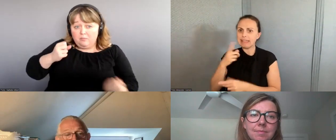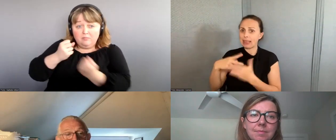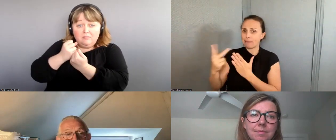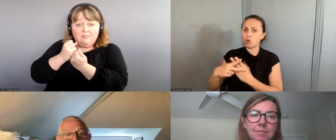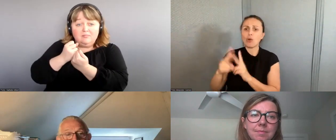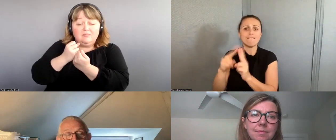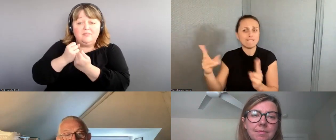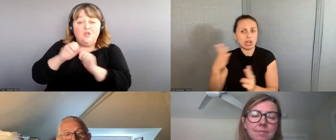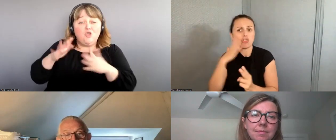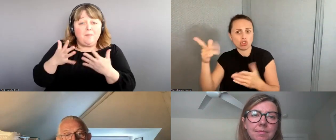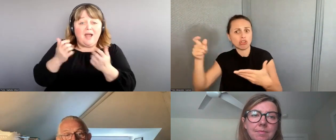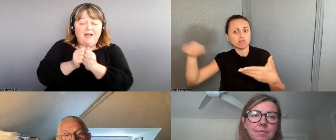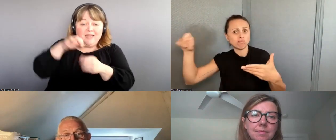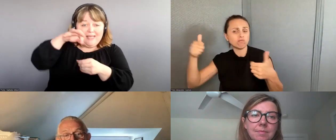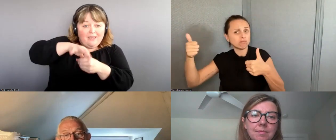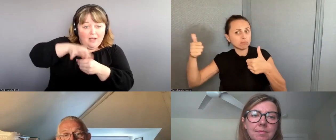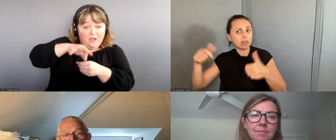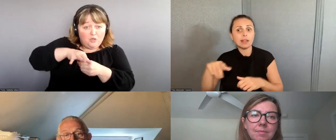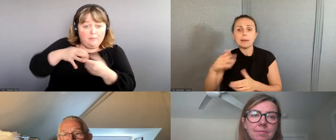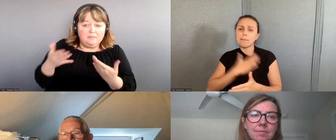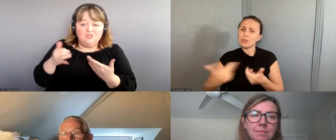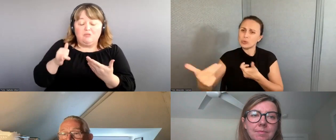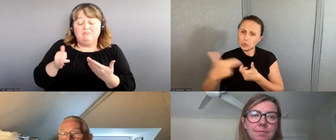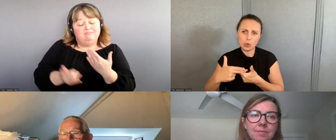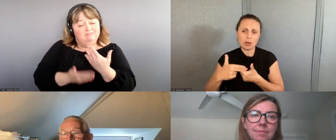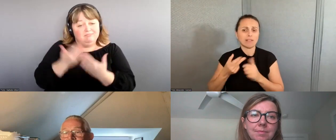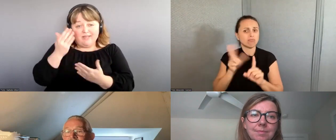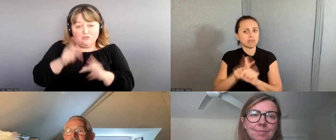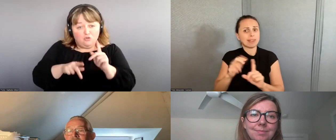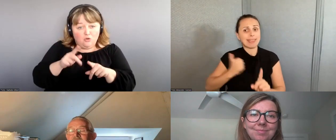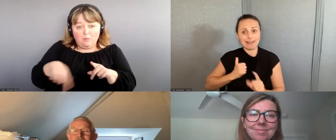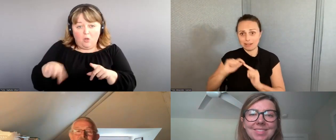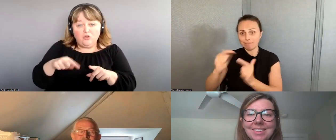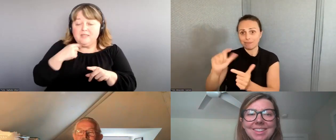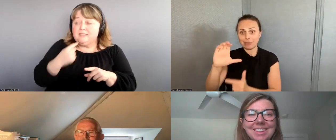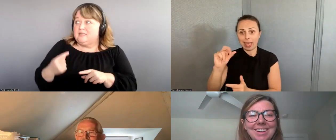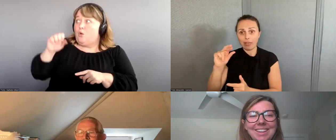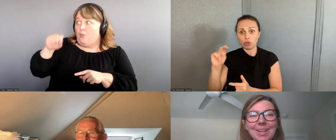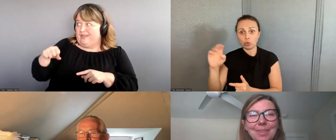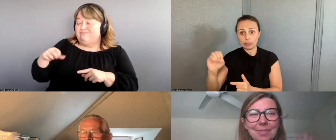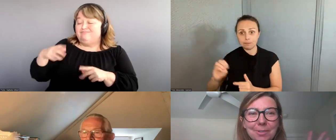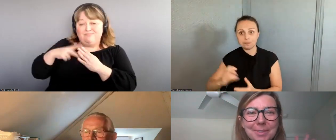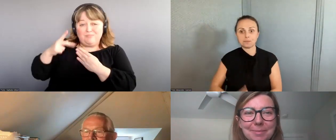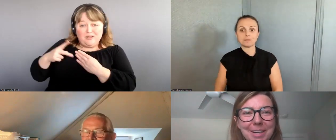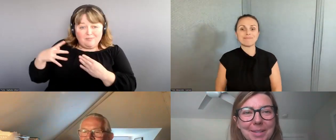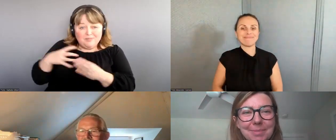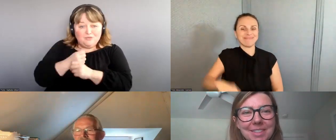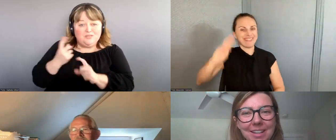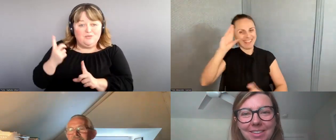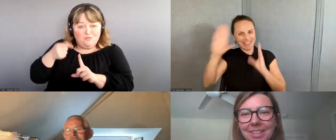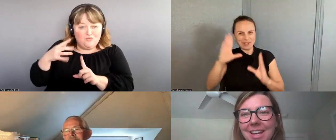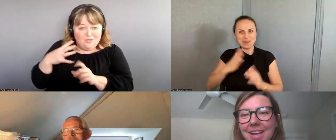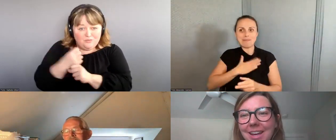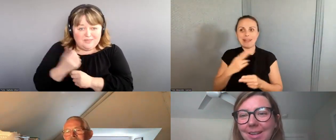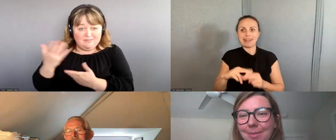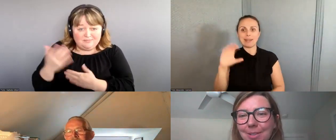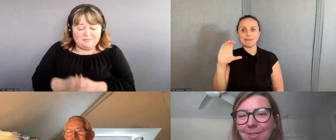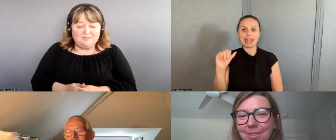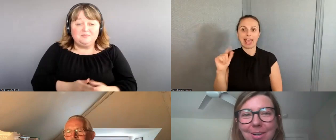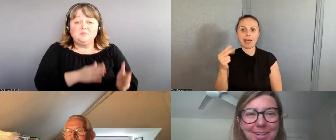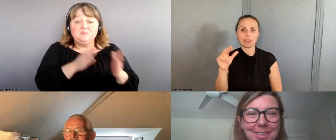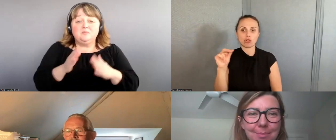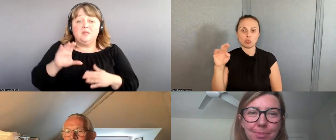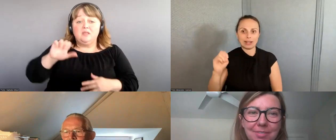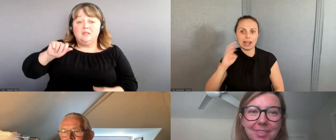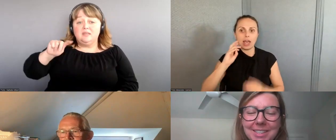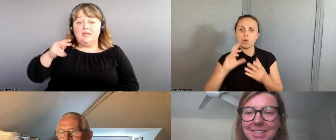recent poll. So please join us to make this happen. Catherine. Hi, folks. My name is Catherine. I'll